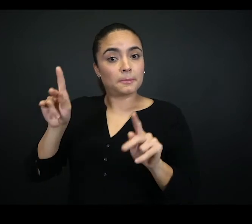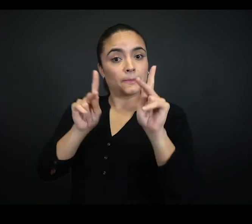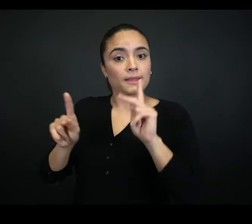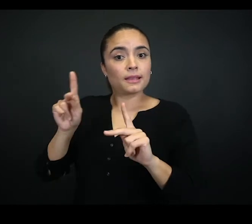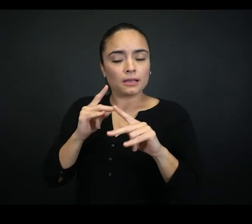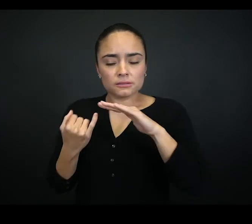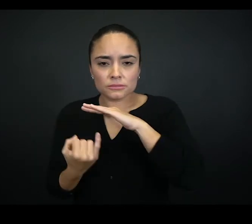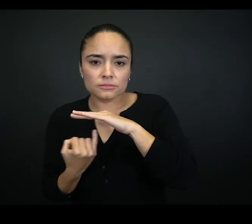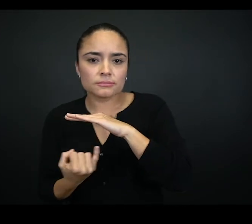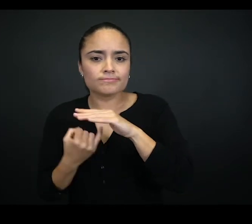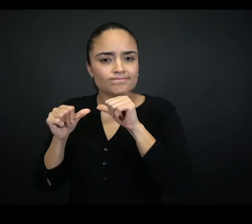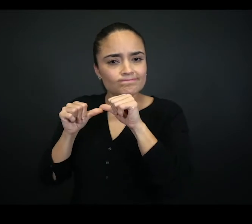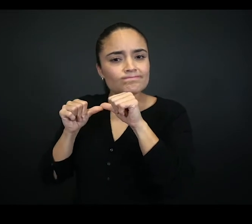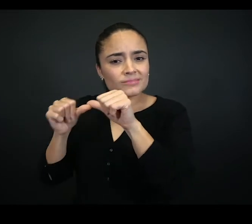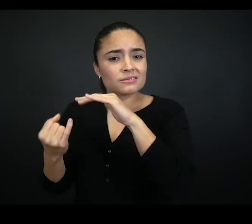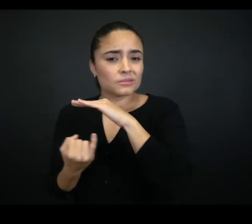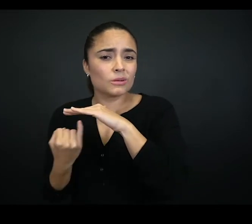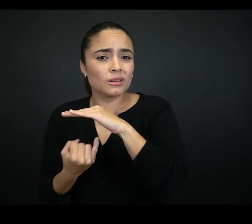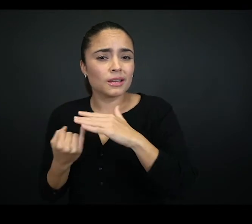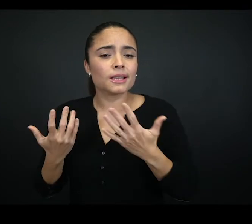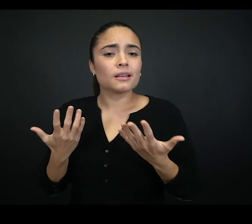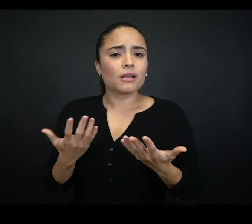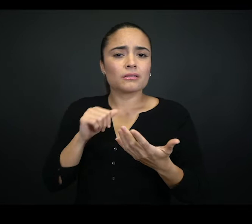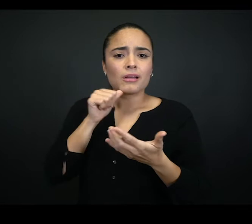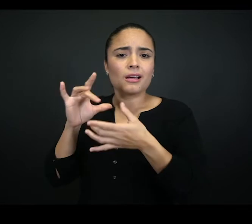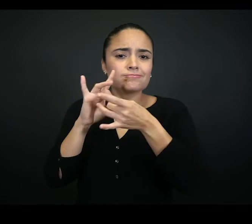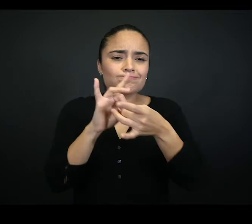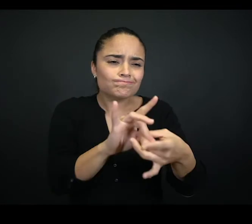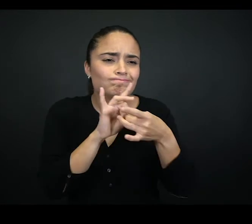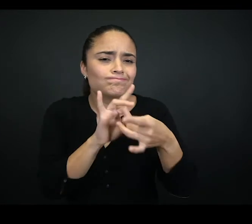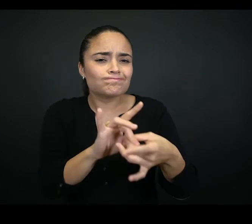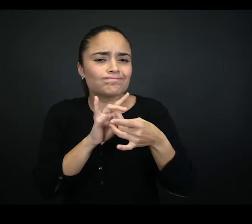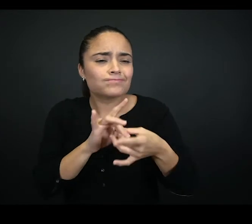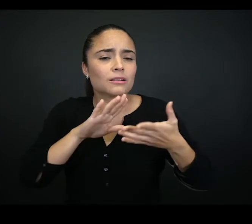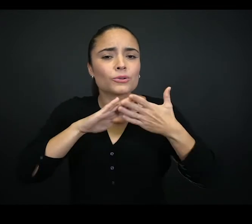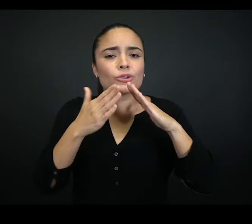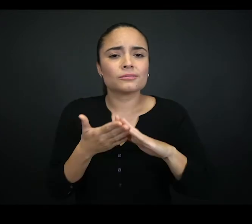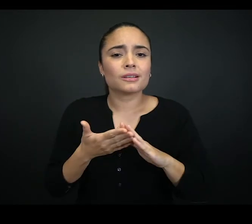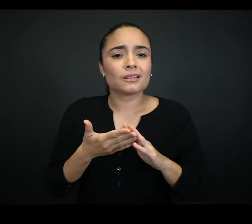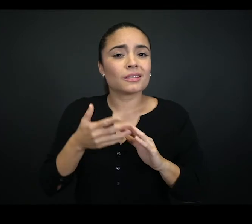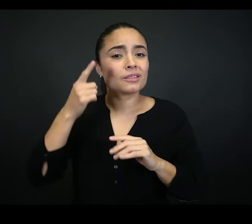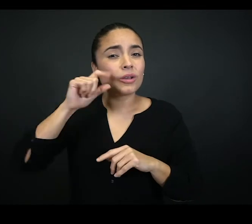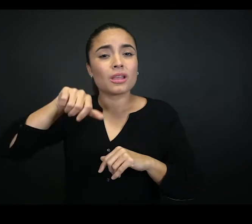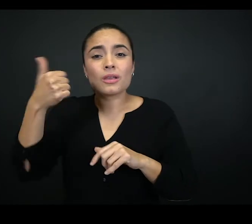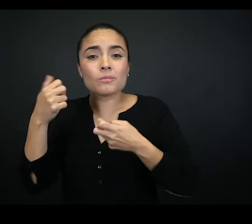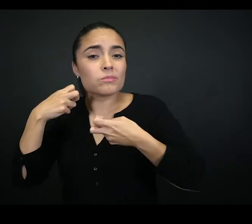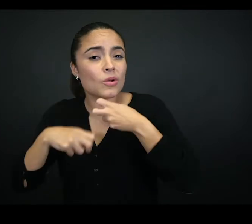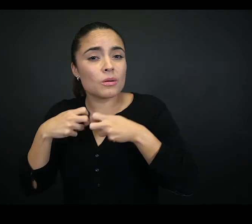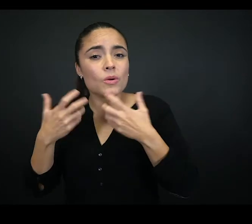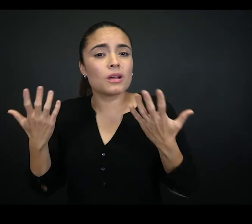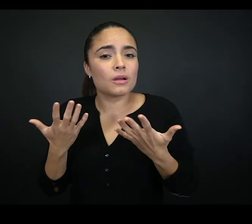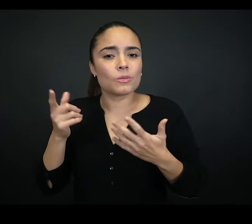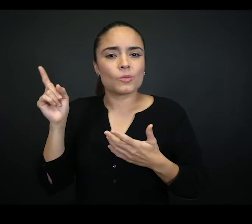other problem has been, where are people buying their drugs? So if they're moved to another place, they have to find a drug